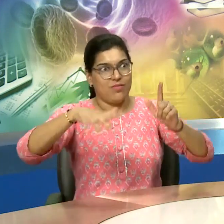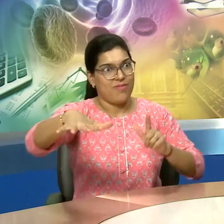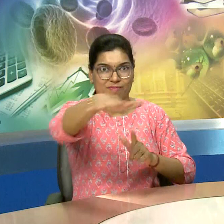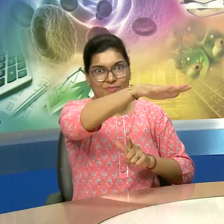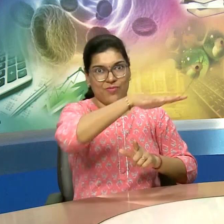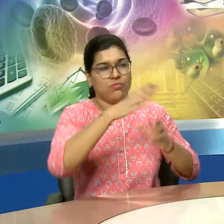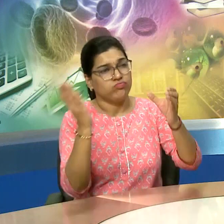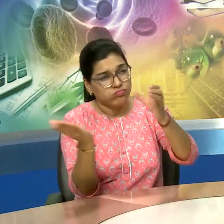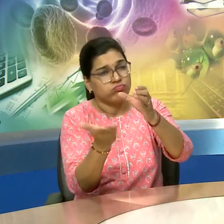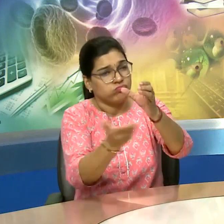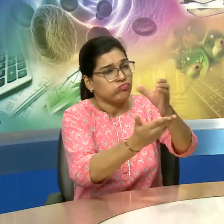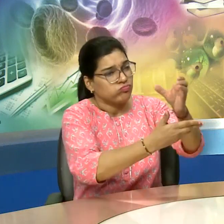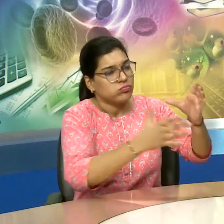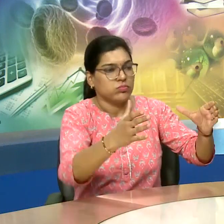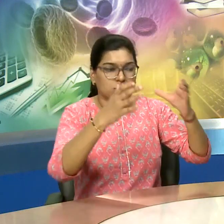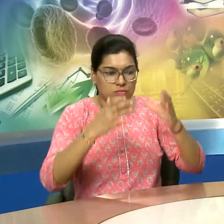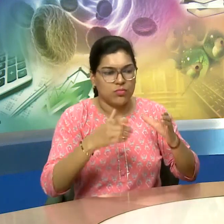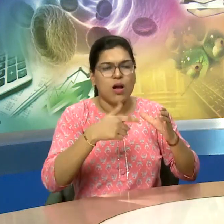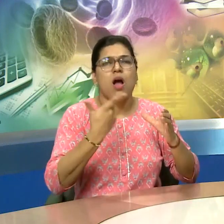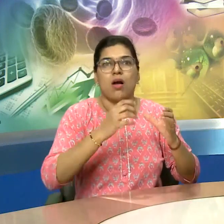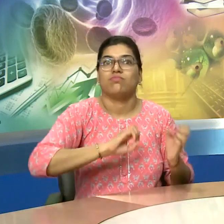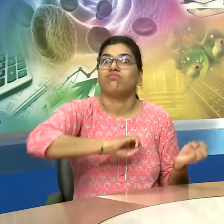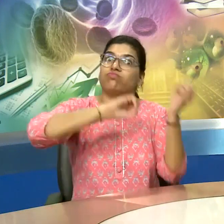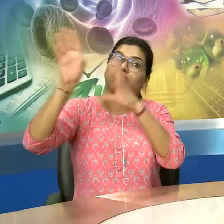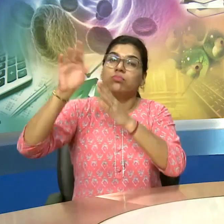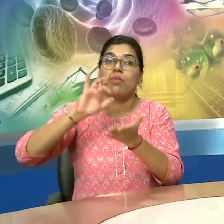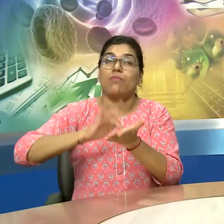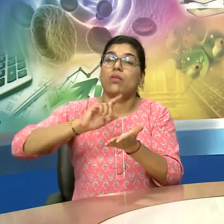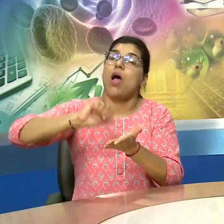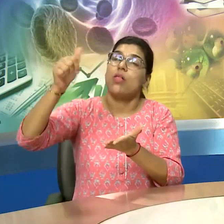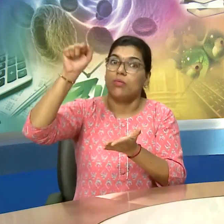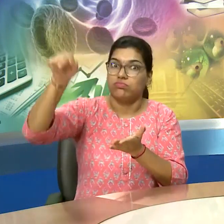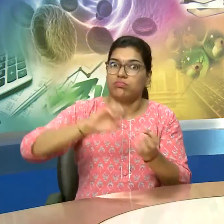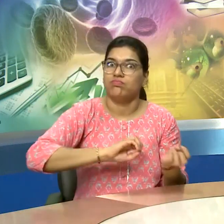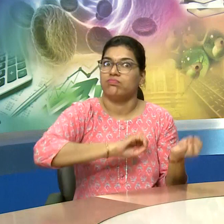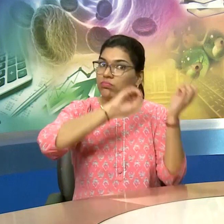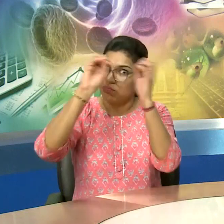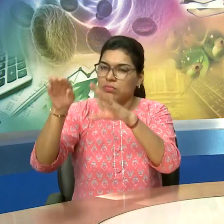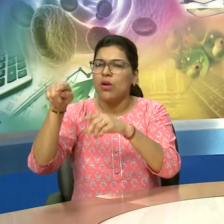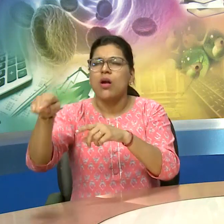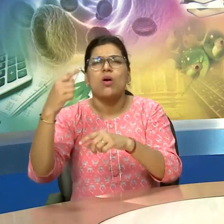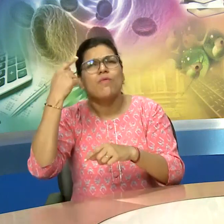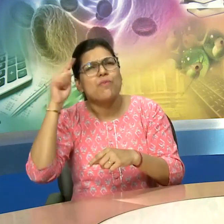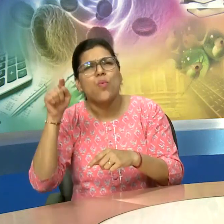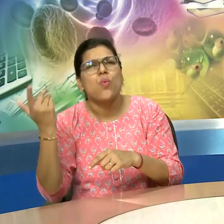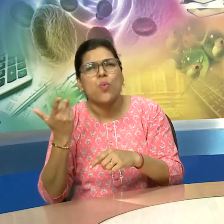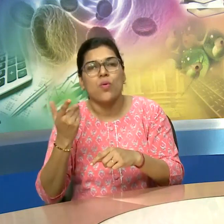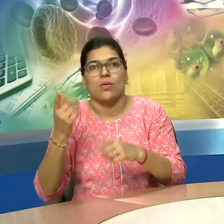And we as a human, we have need, and because of